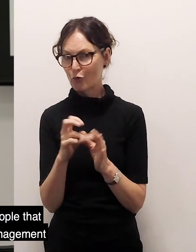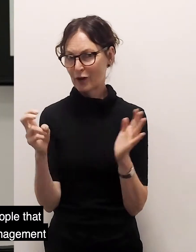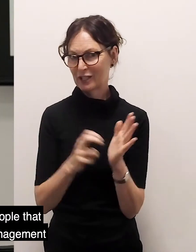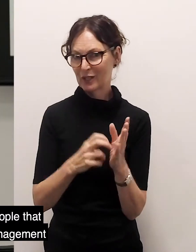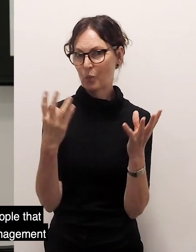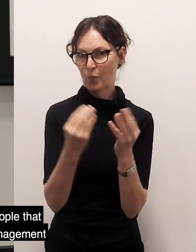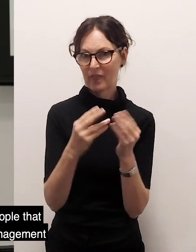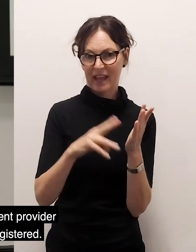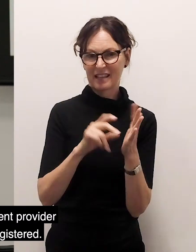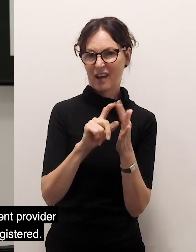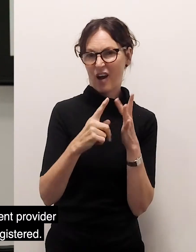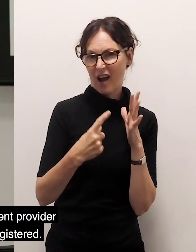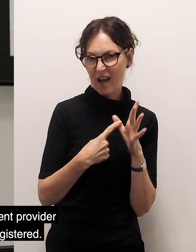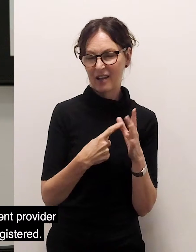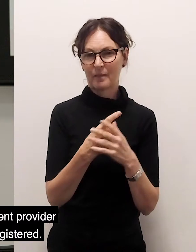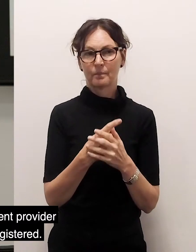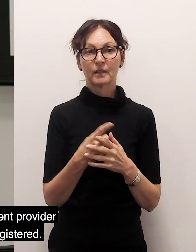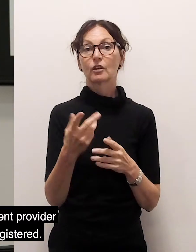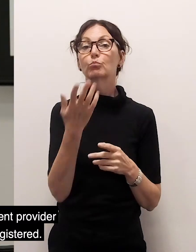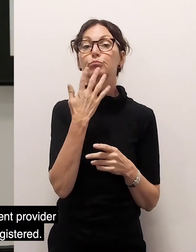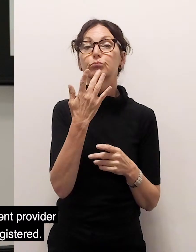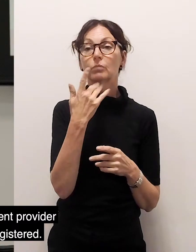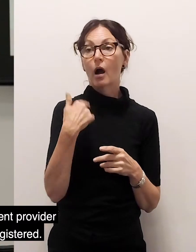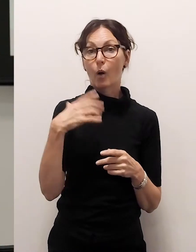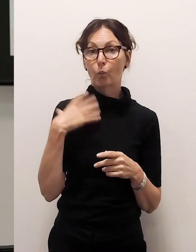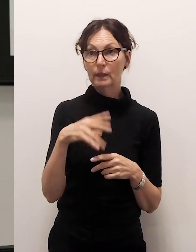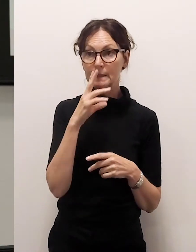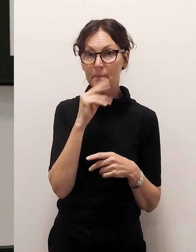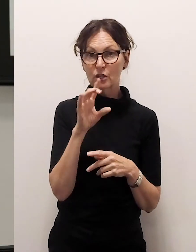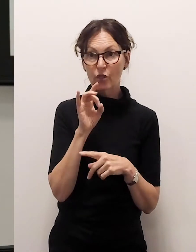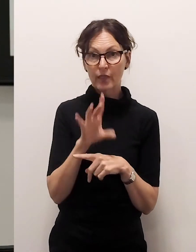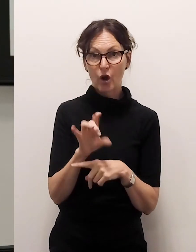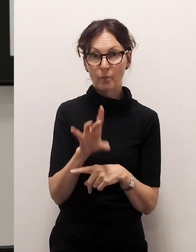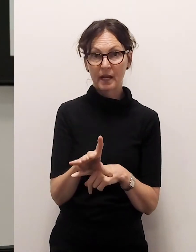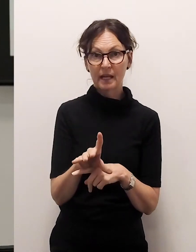choose self-management or plan management provider can use non-registered.